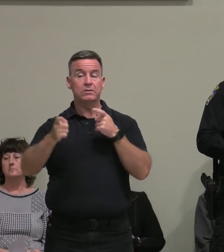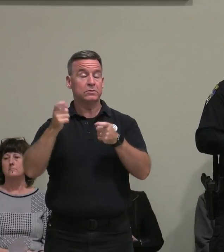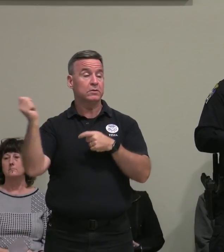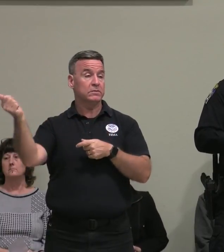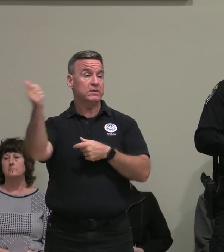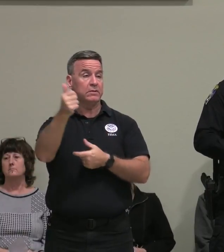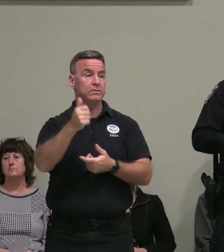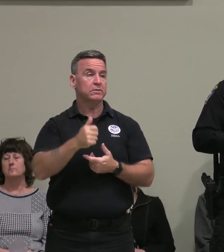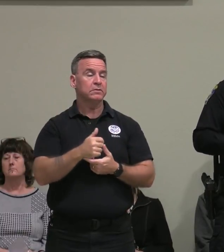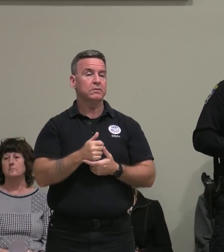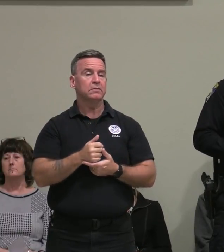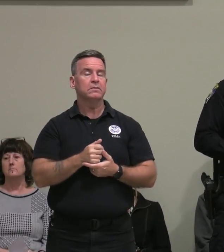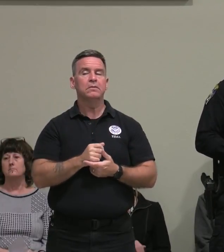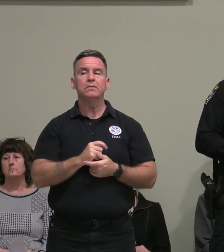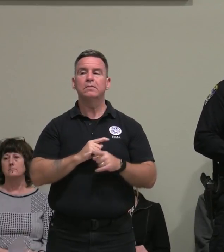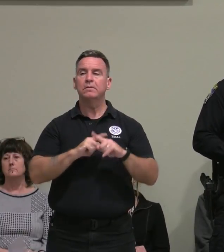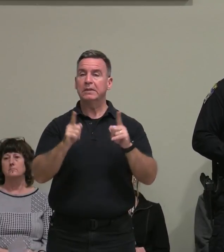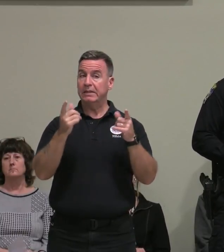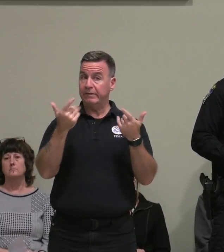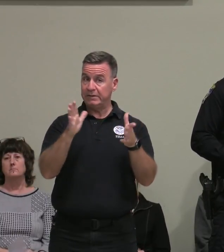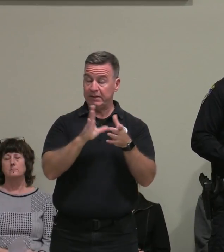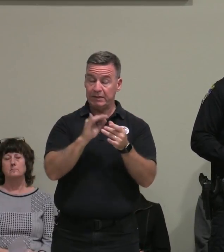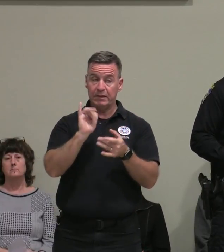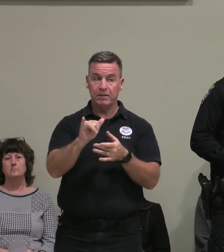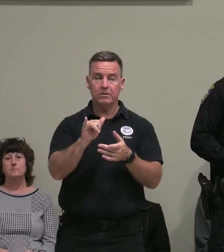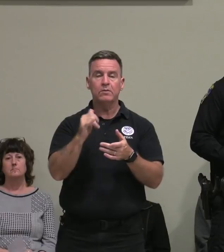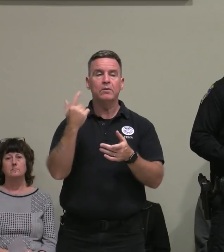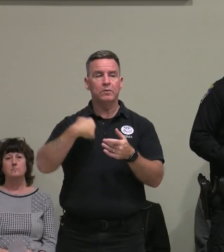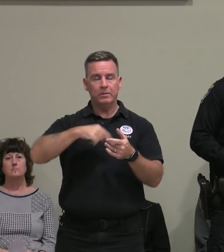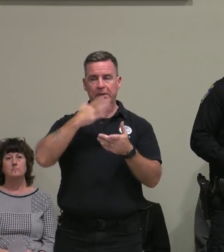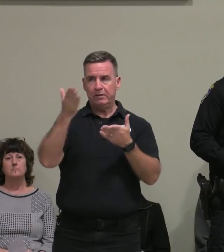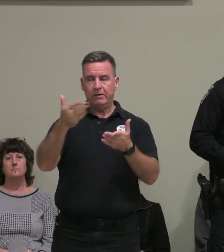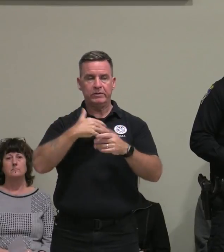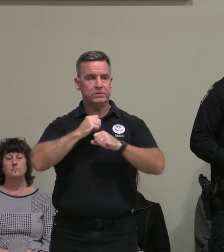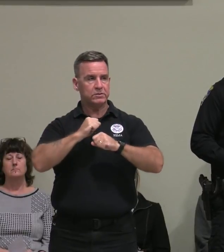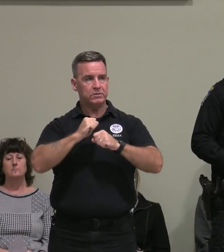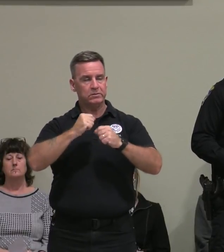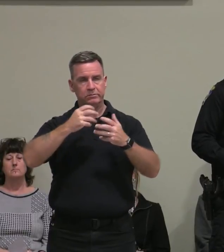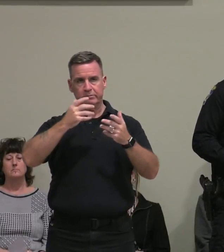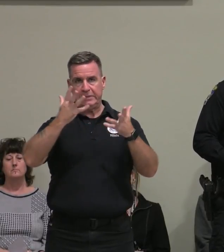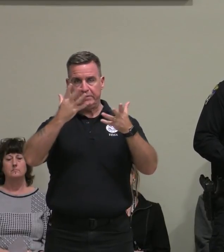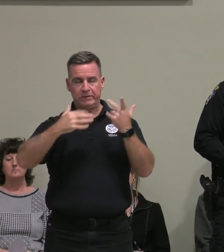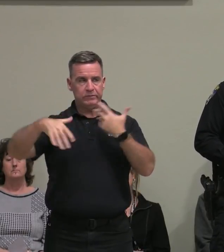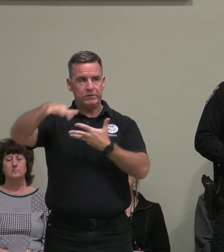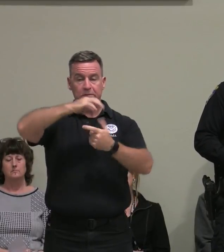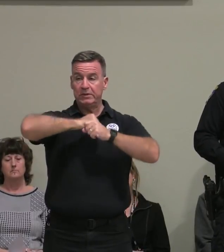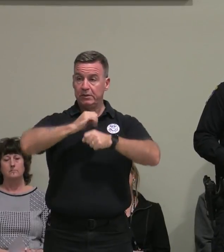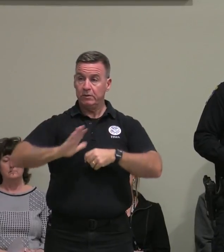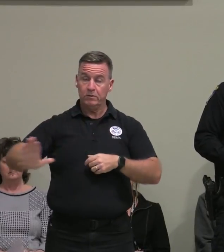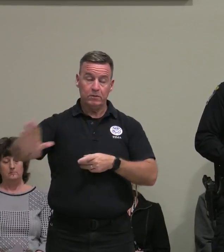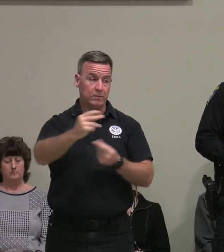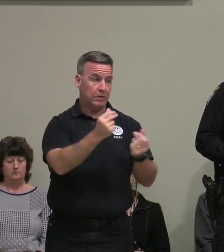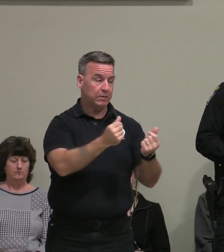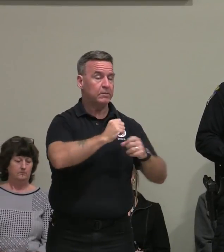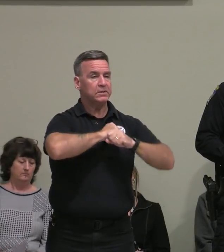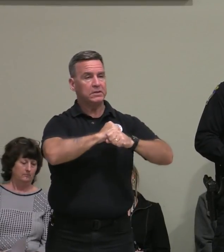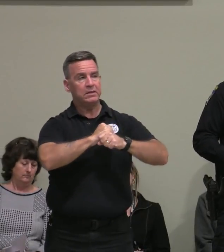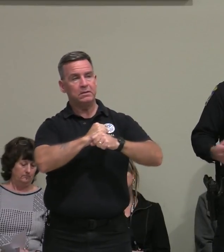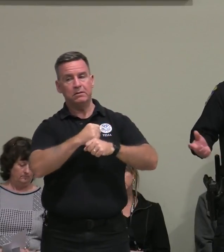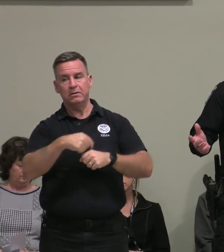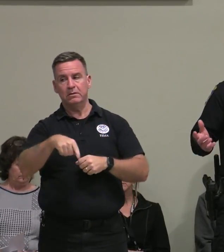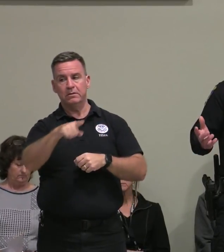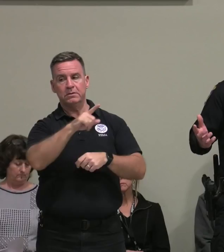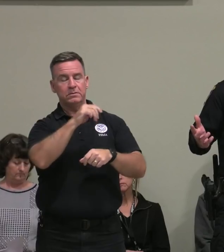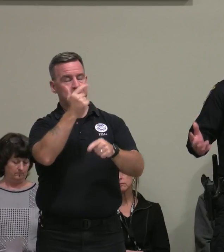themselves. Having said that, we will be out there. We'll have a strong presence not only to protect your properties but to protect our